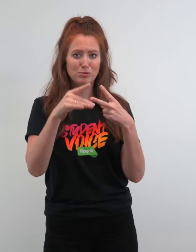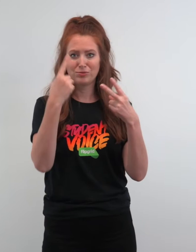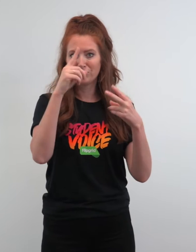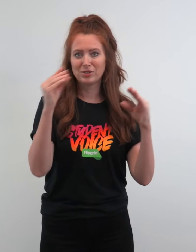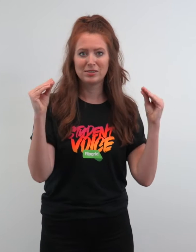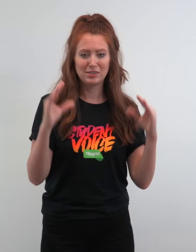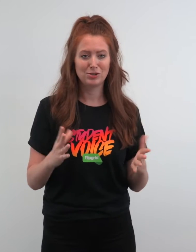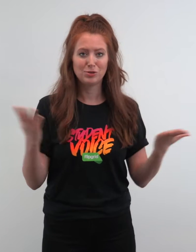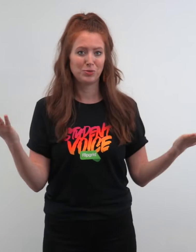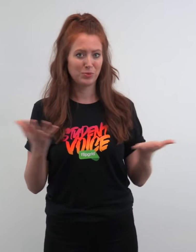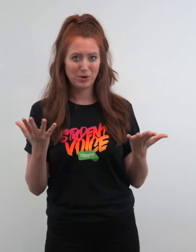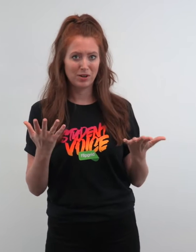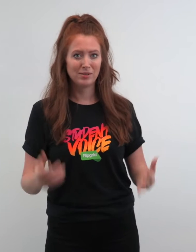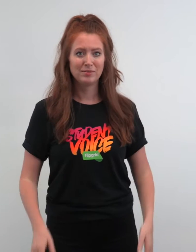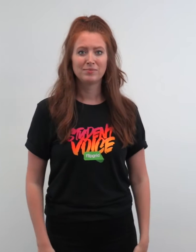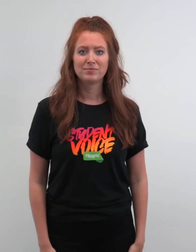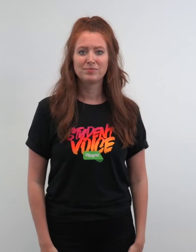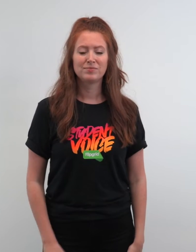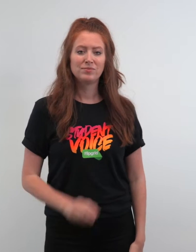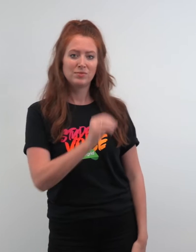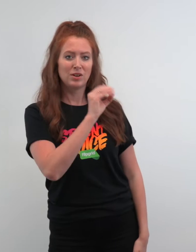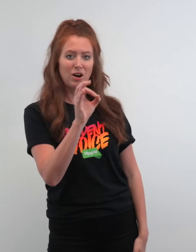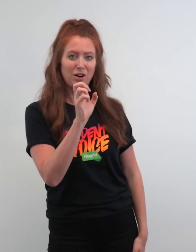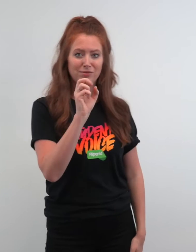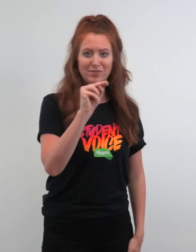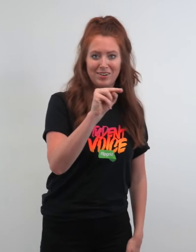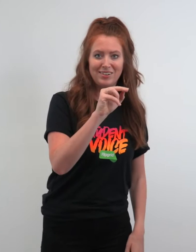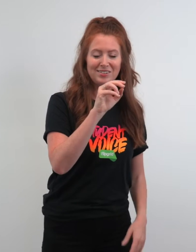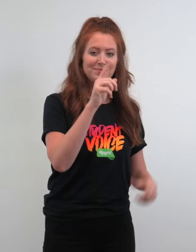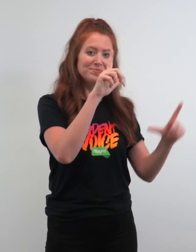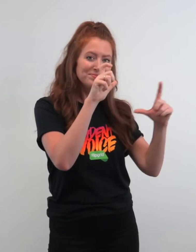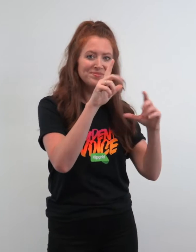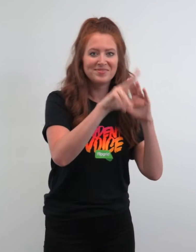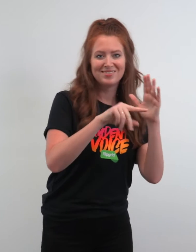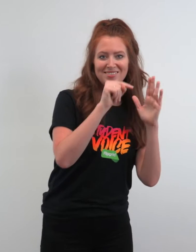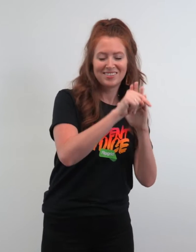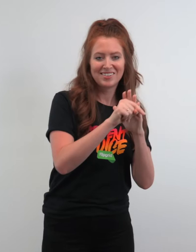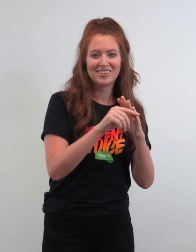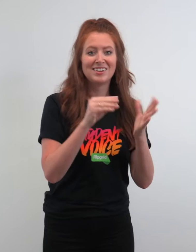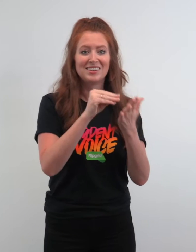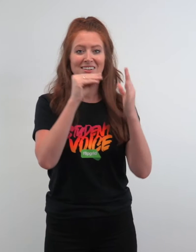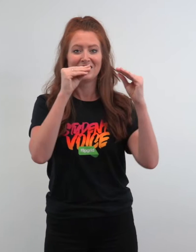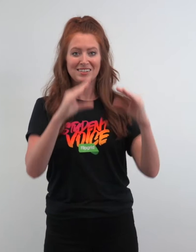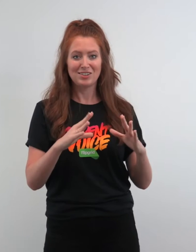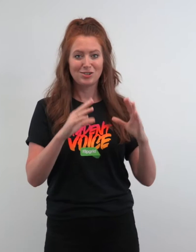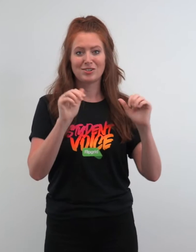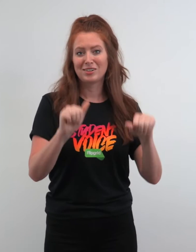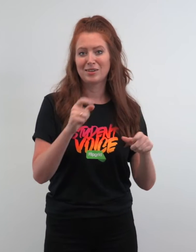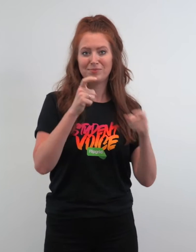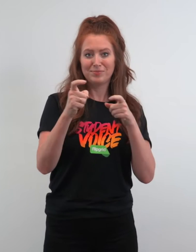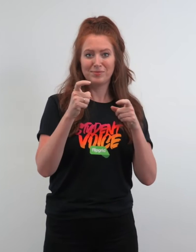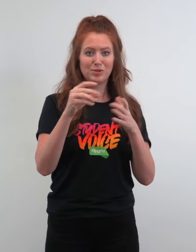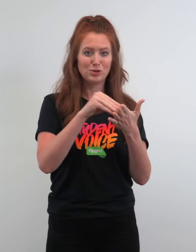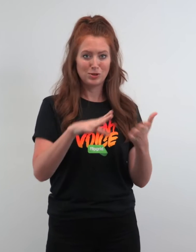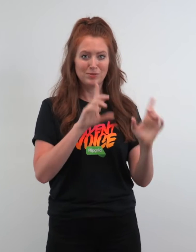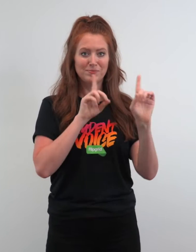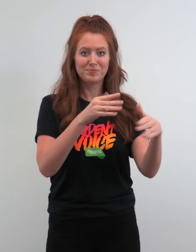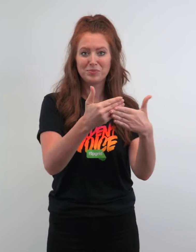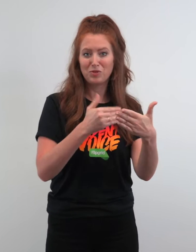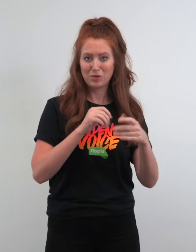In topics, there's options for teachers. They are turning on and off the camera or the video. The teachers can